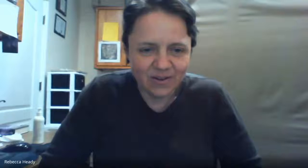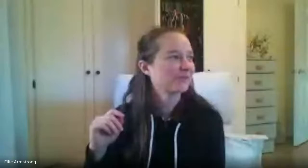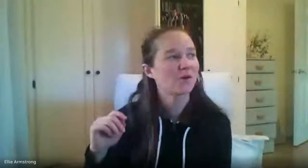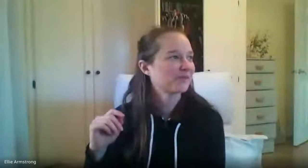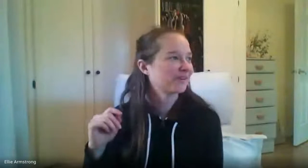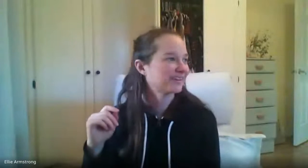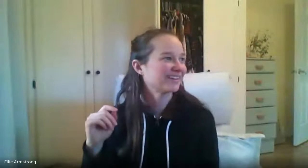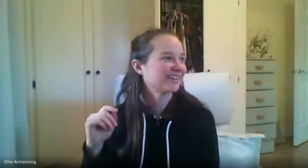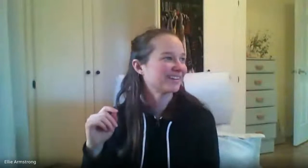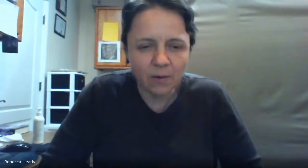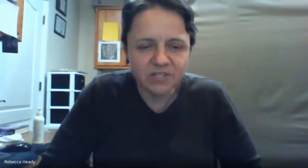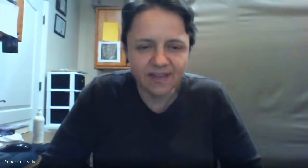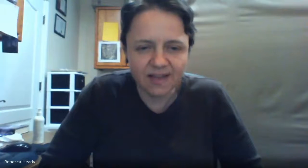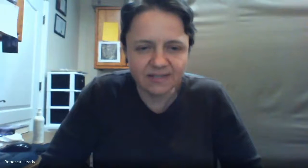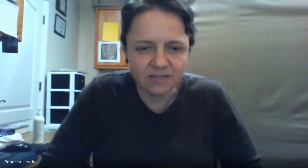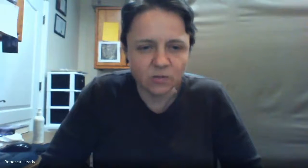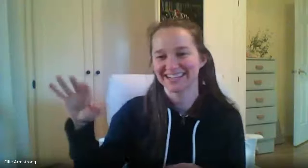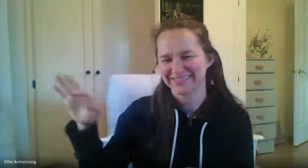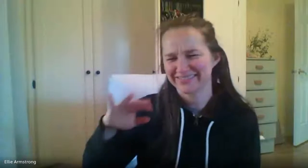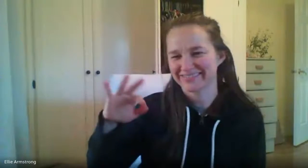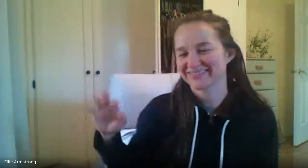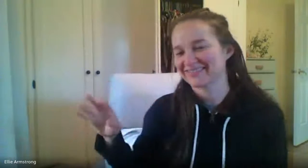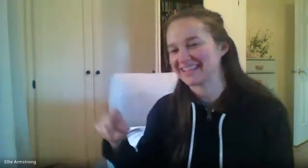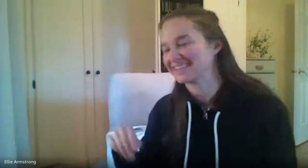Oh. How would you sign that? I was going to do fingers.